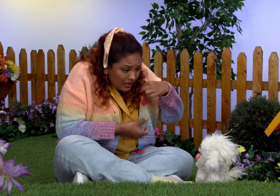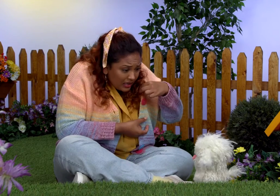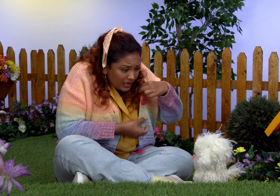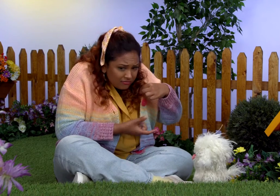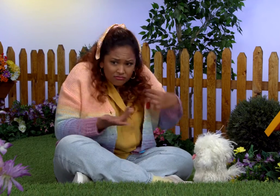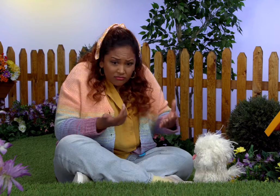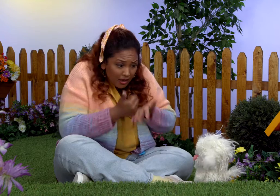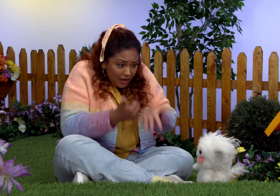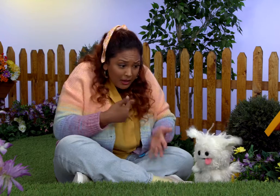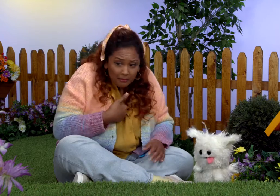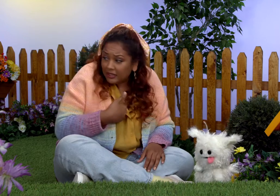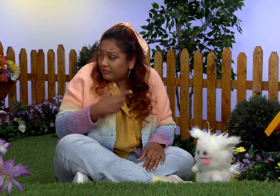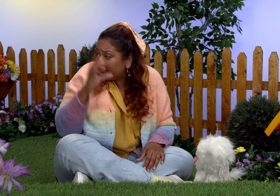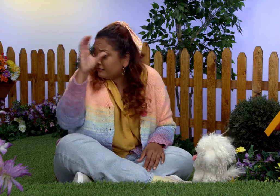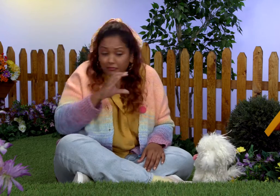can you help me find my missing button?